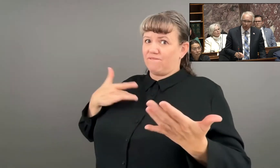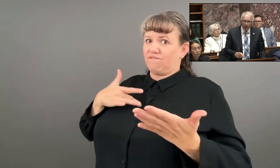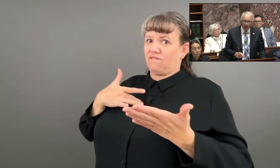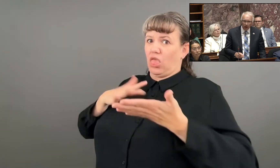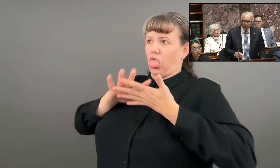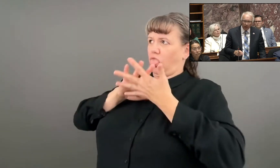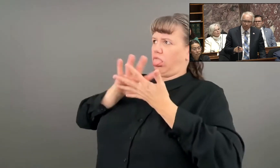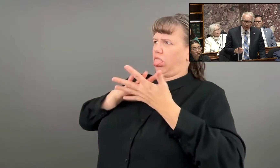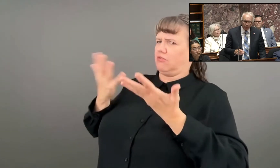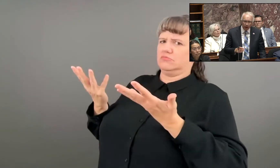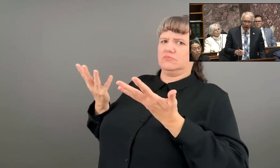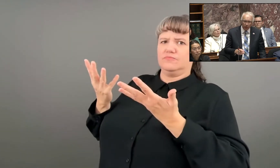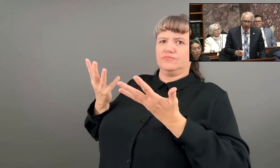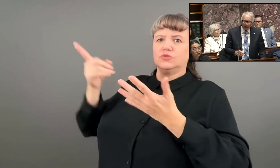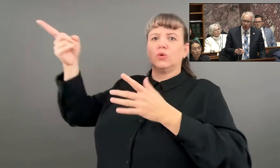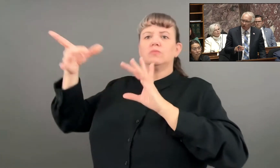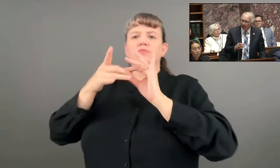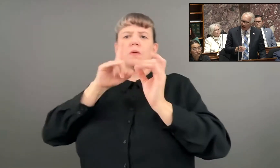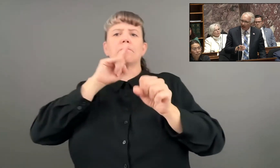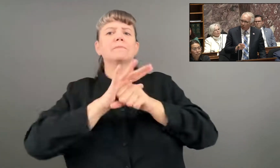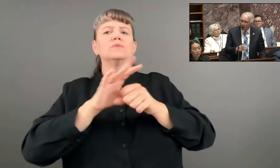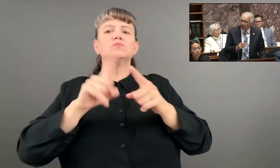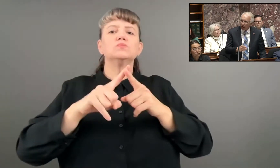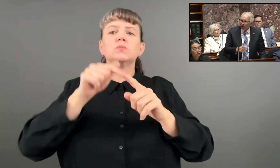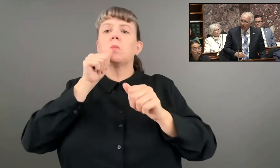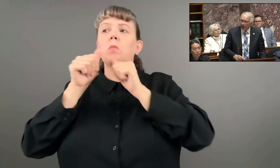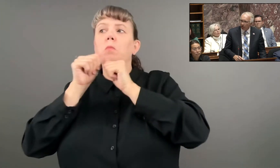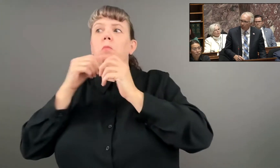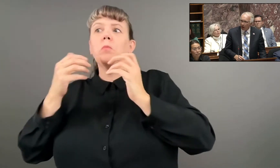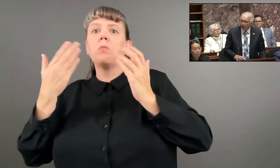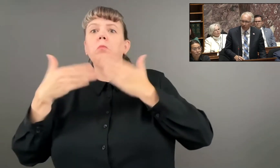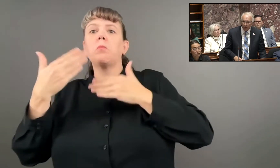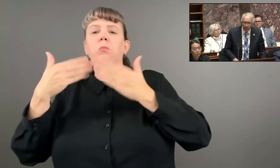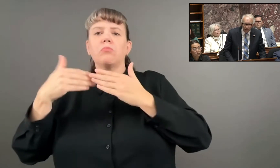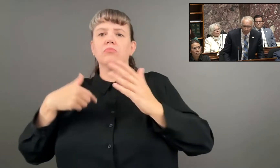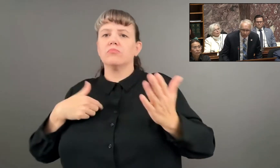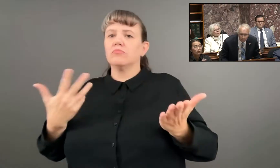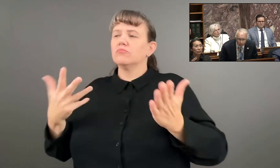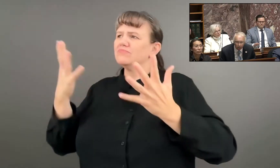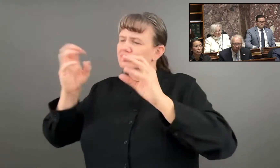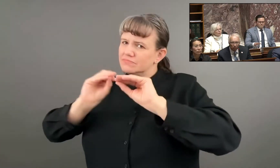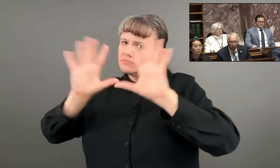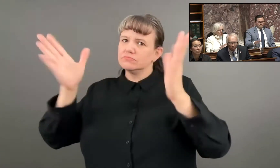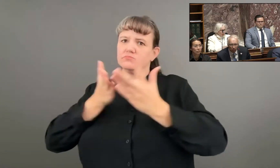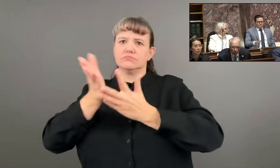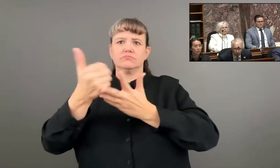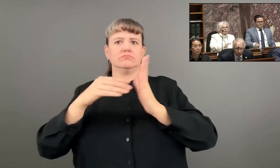secrecy so that people can understand just exactly where they're leading this province?